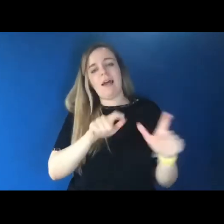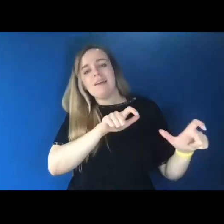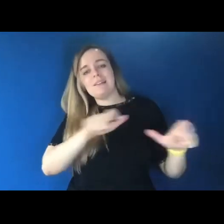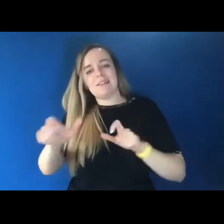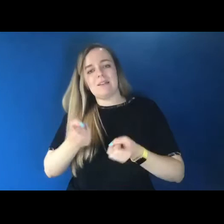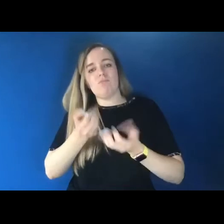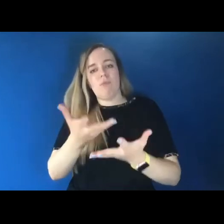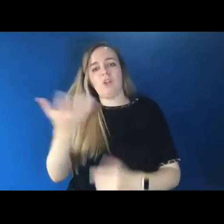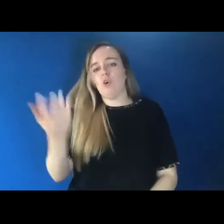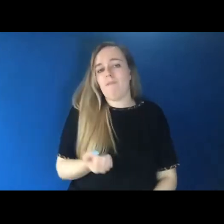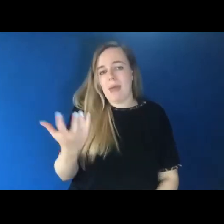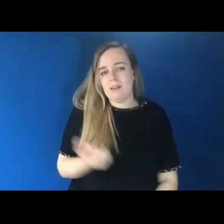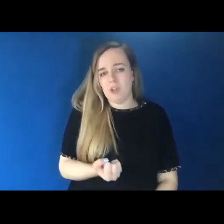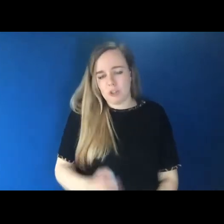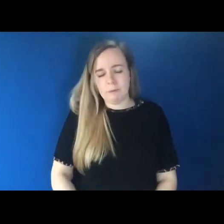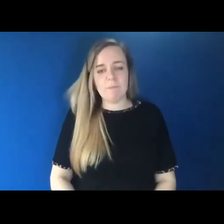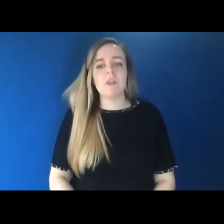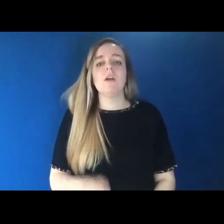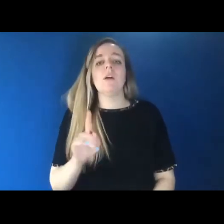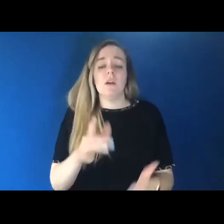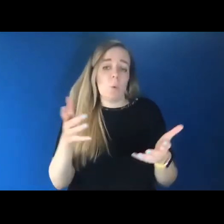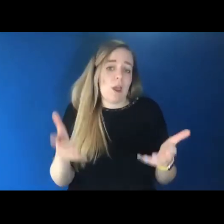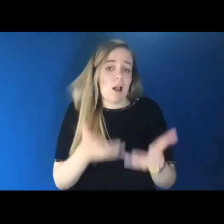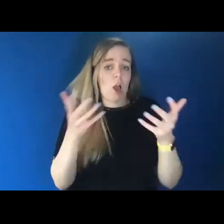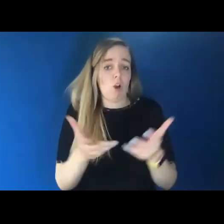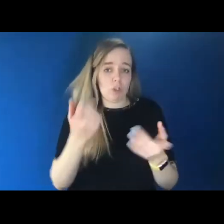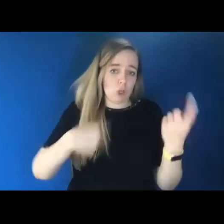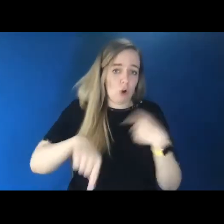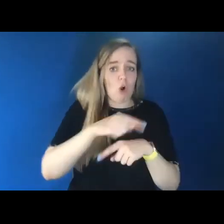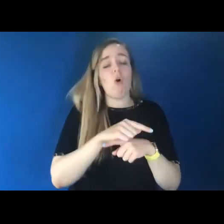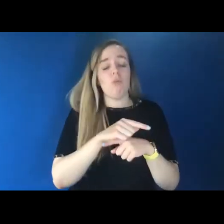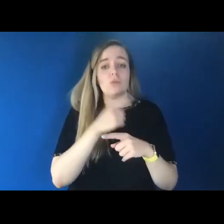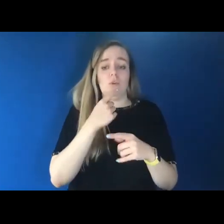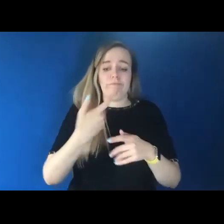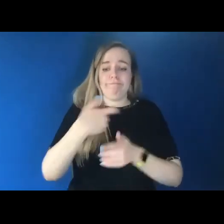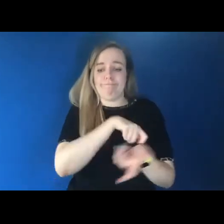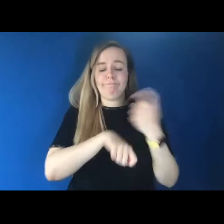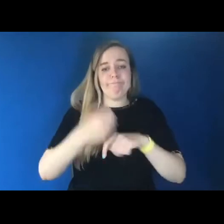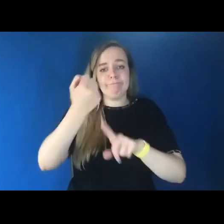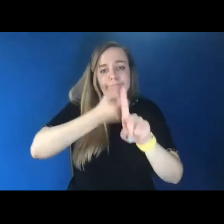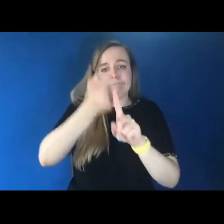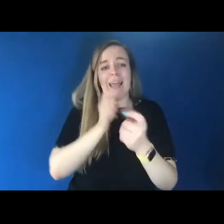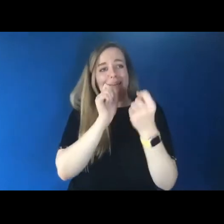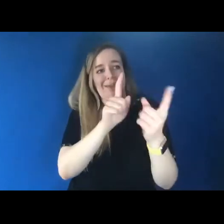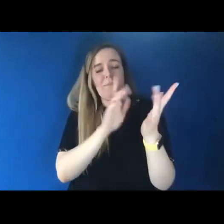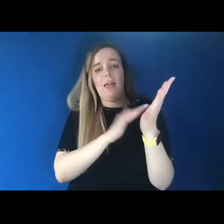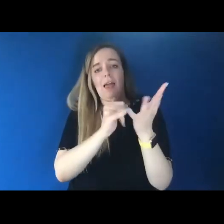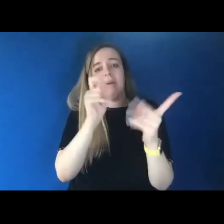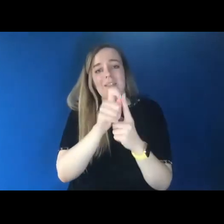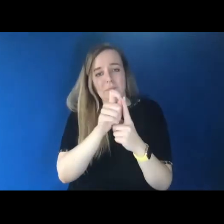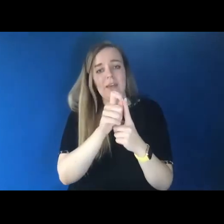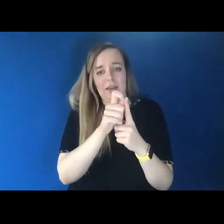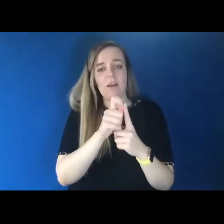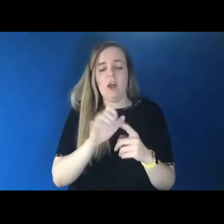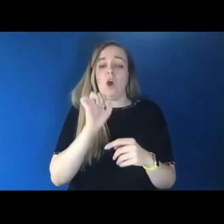of pensions. We're encouraging everyone to take action and email their MSPs. And there's